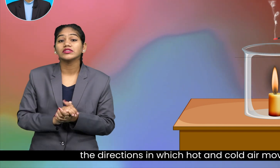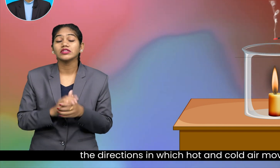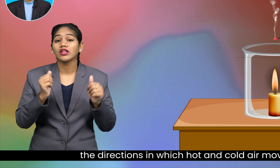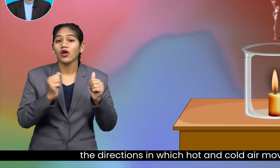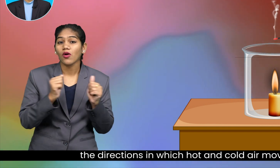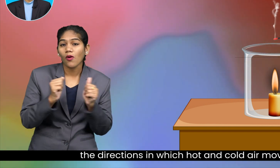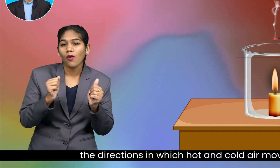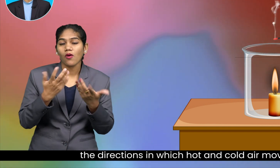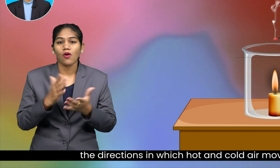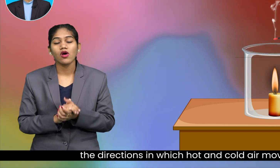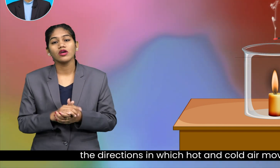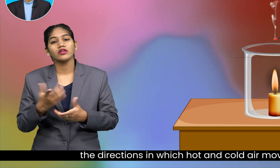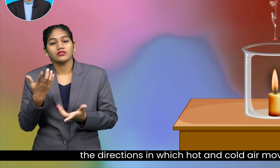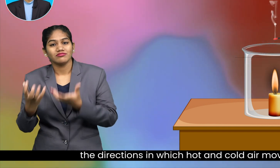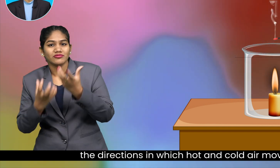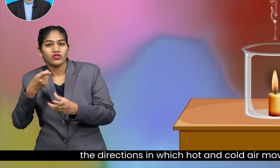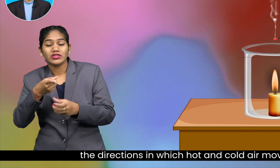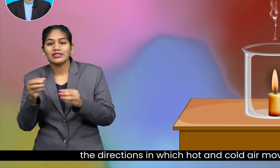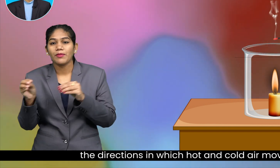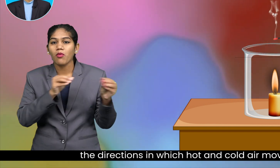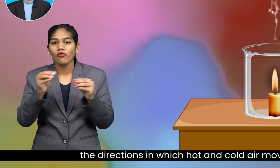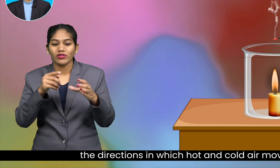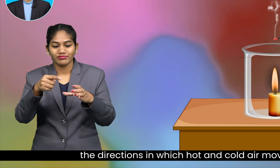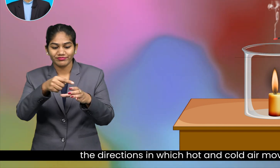hot and cold air move.